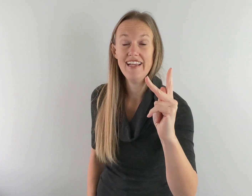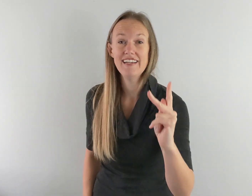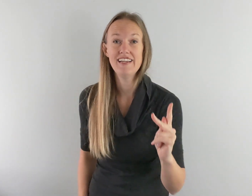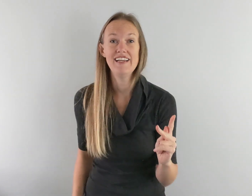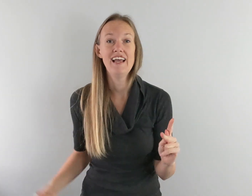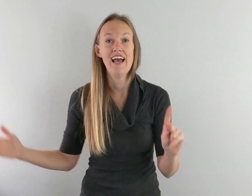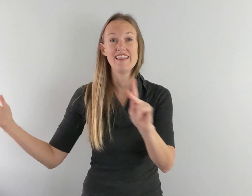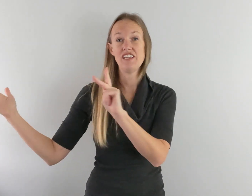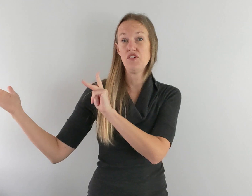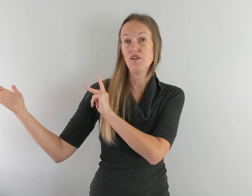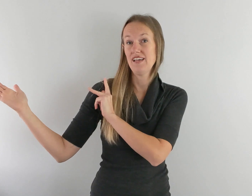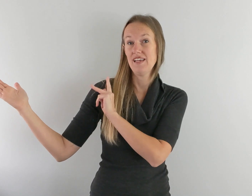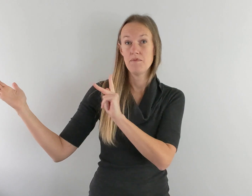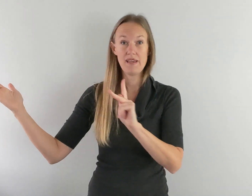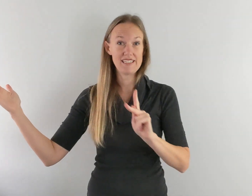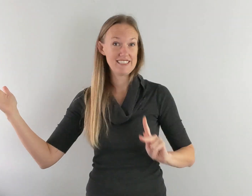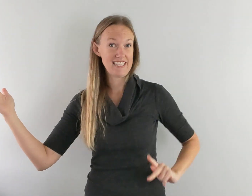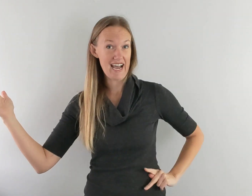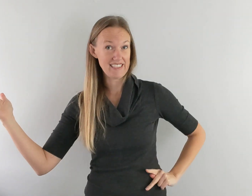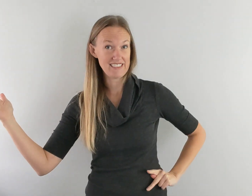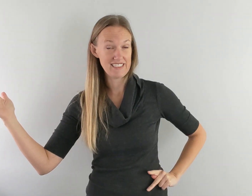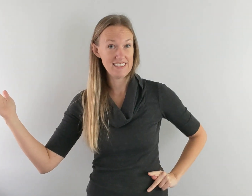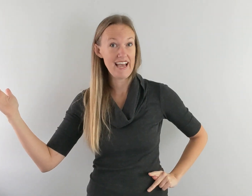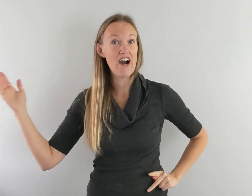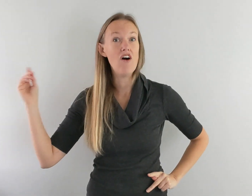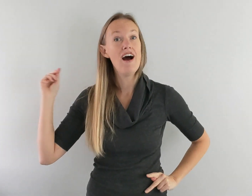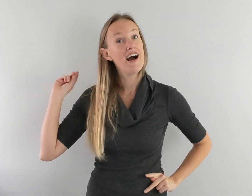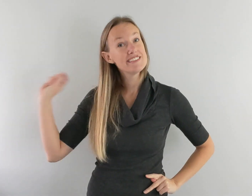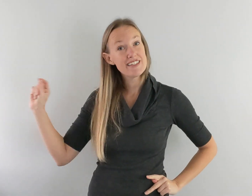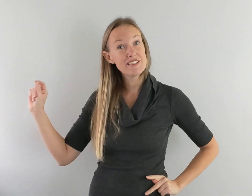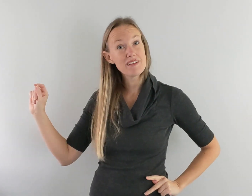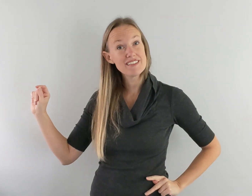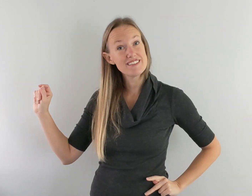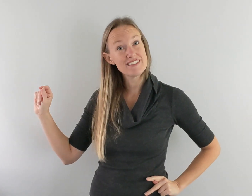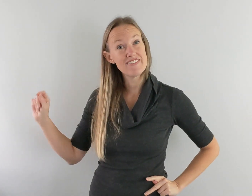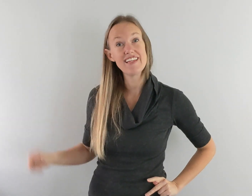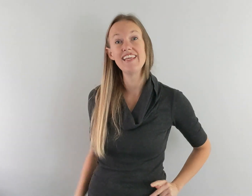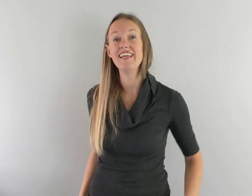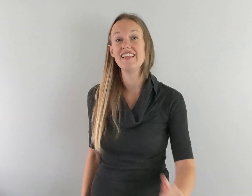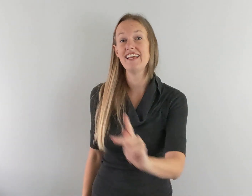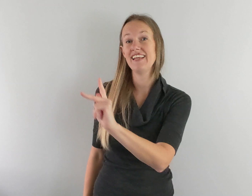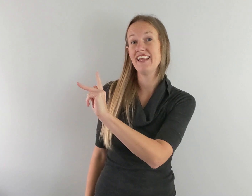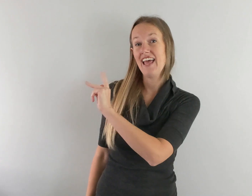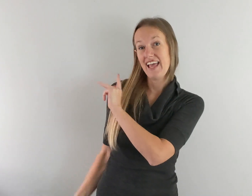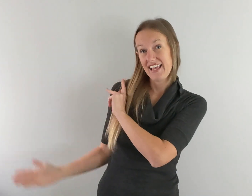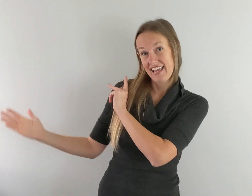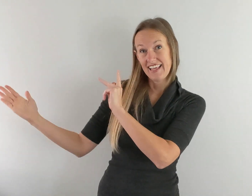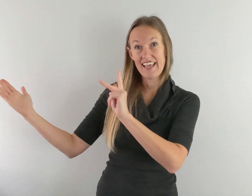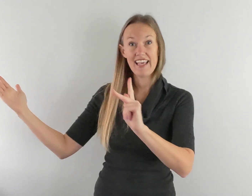K, and then you make a sash. Now, I saw someone else do something neat, and they did